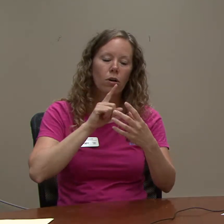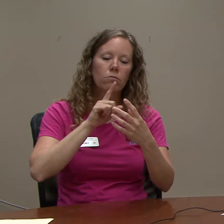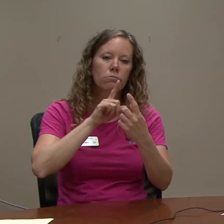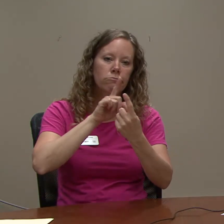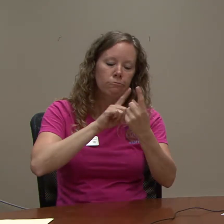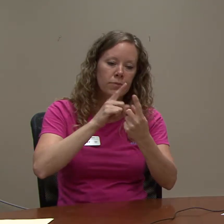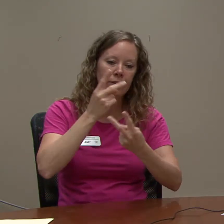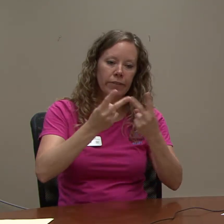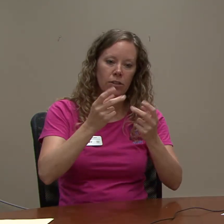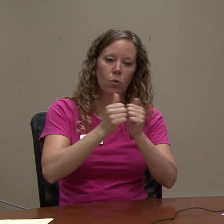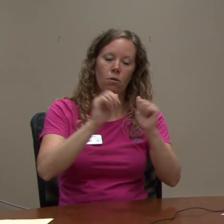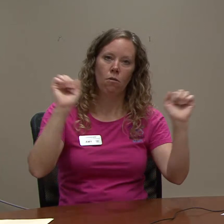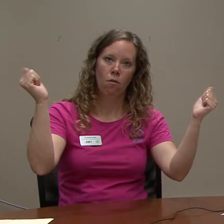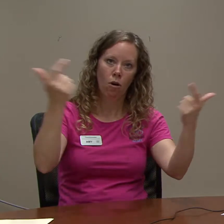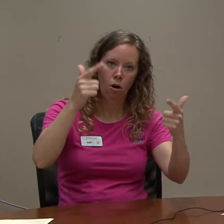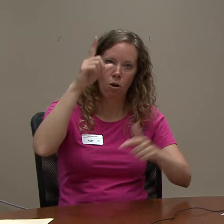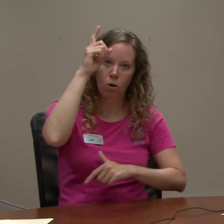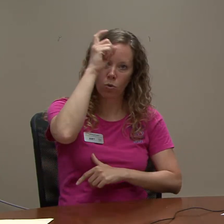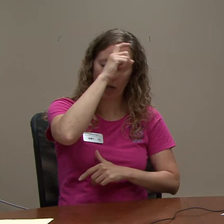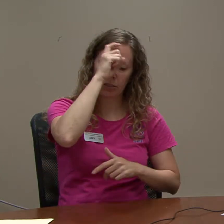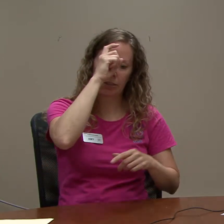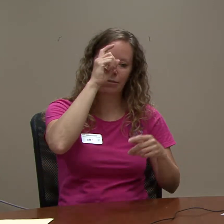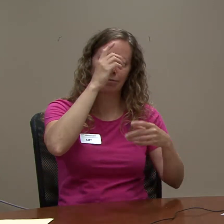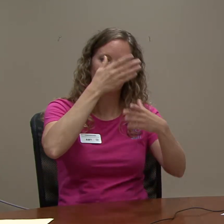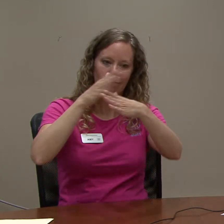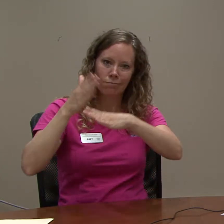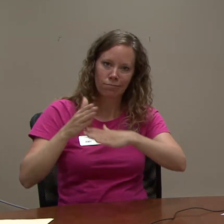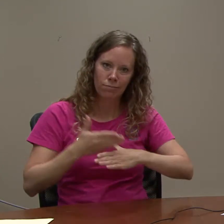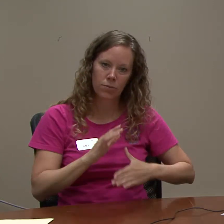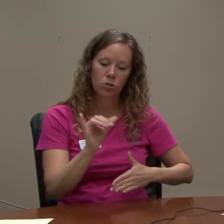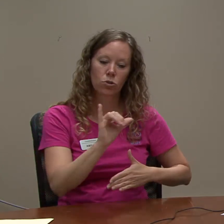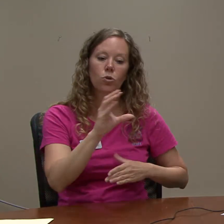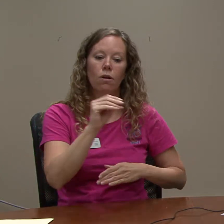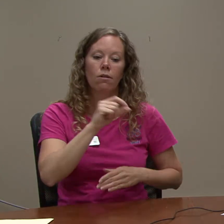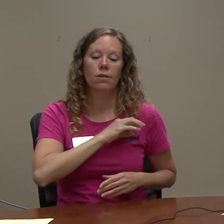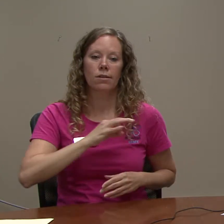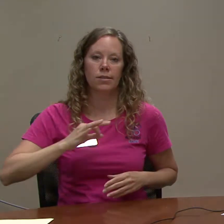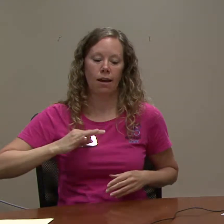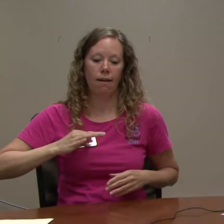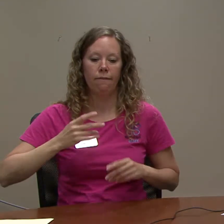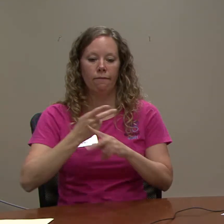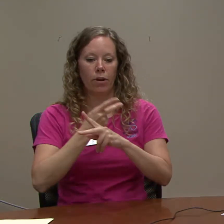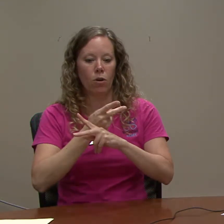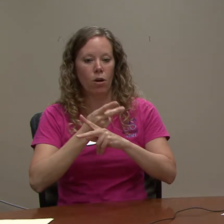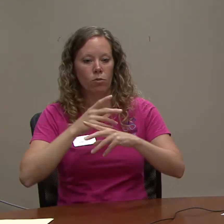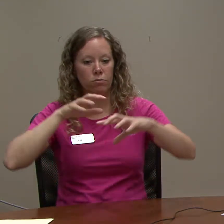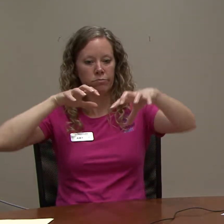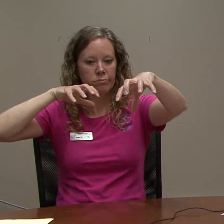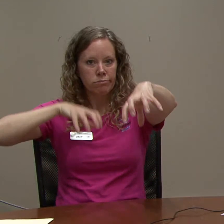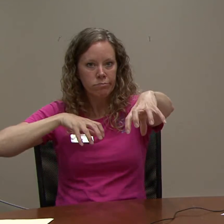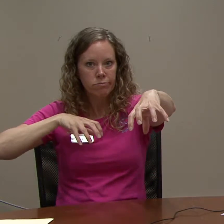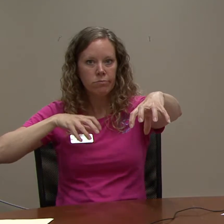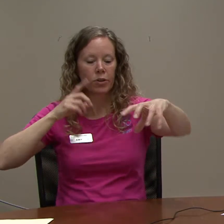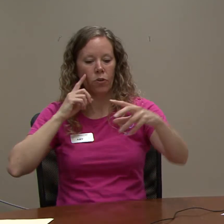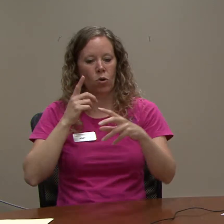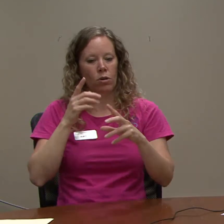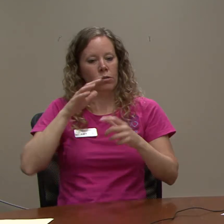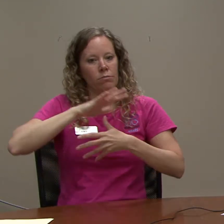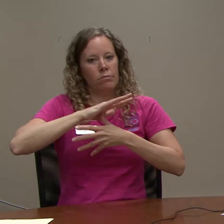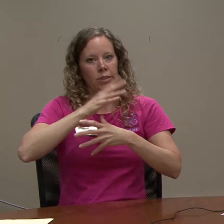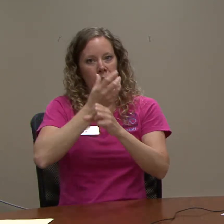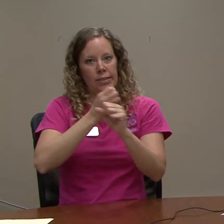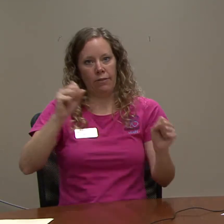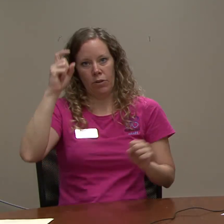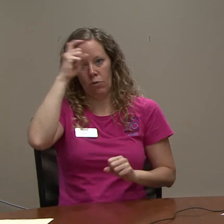for all residents, and with consideration for staffing and space capacity available to maintain the safety of residents, staff,